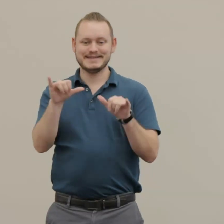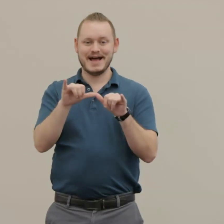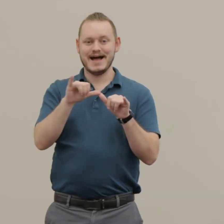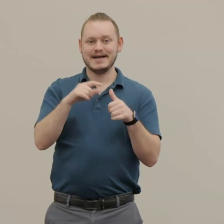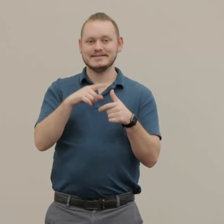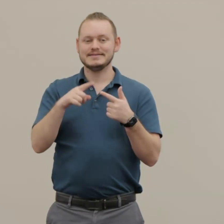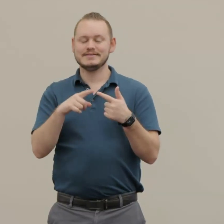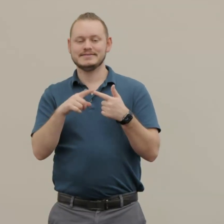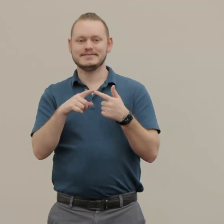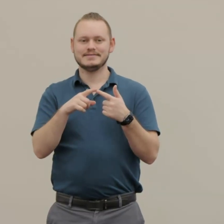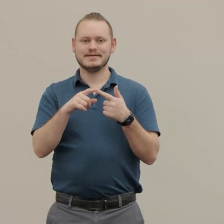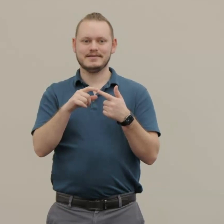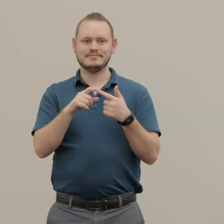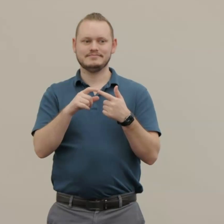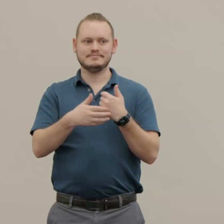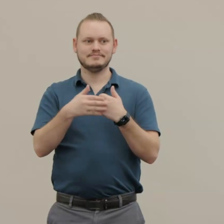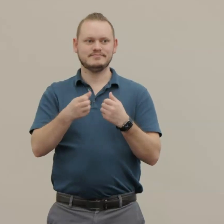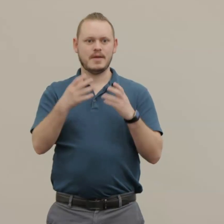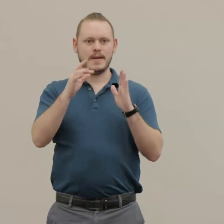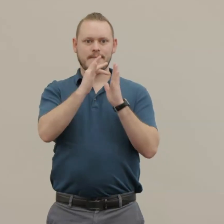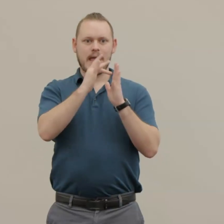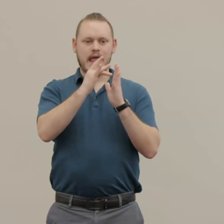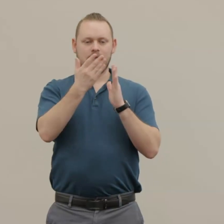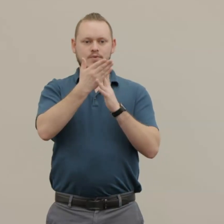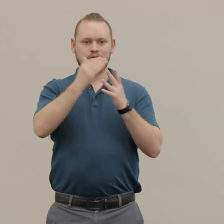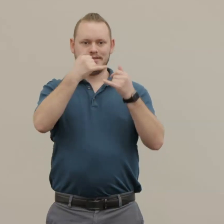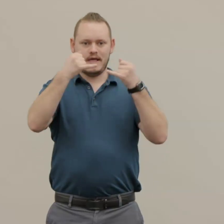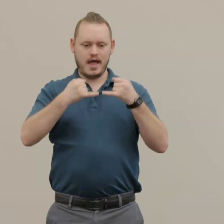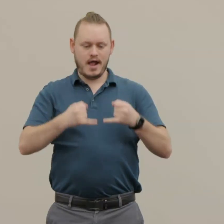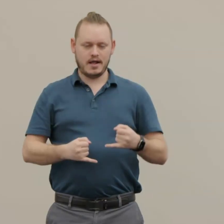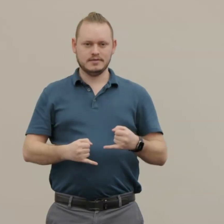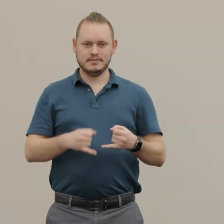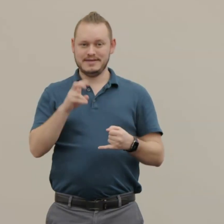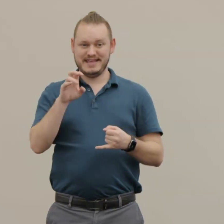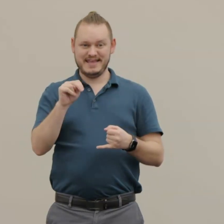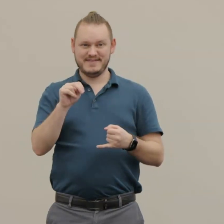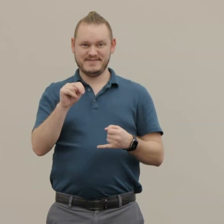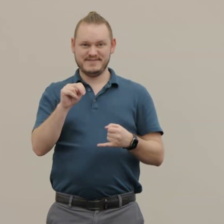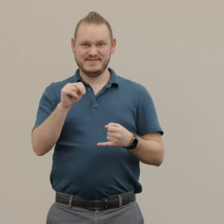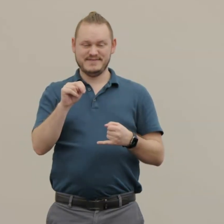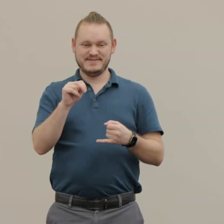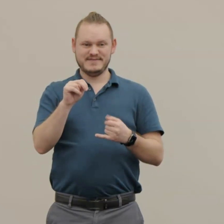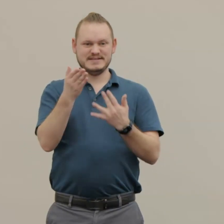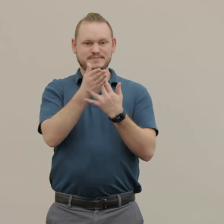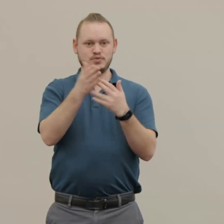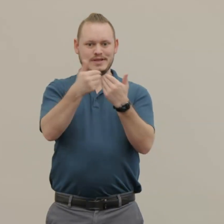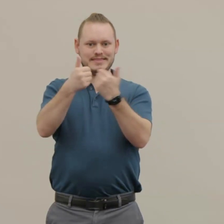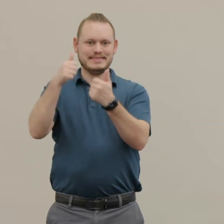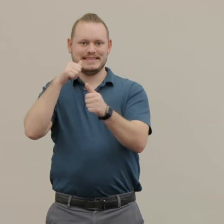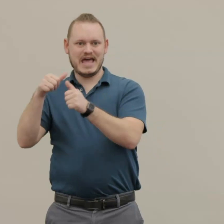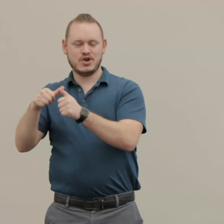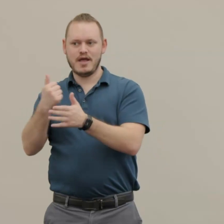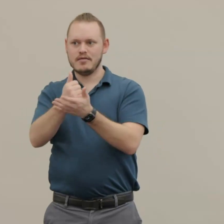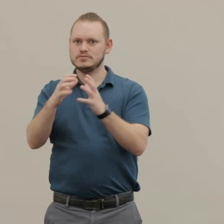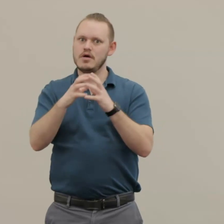size and how much space between different lines, and even spacing between lettering. This can help